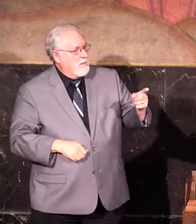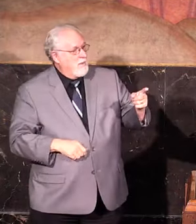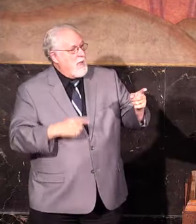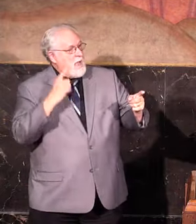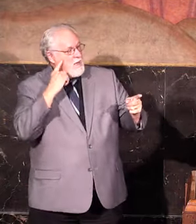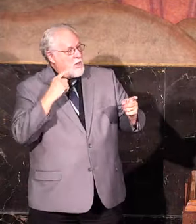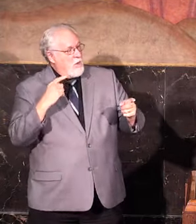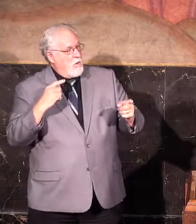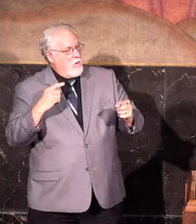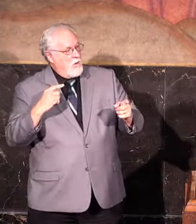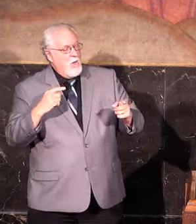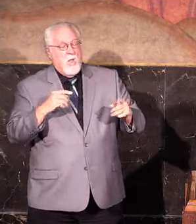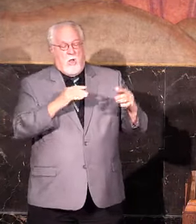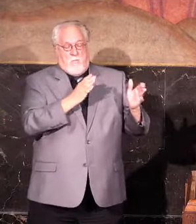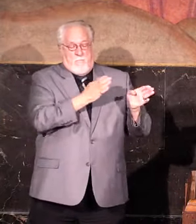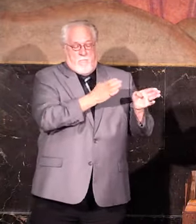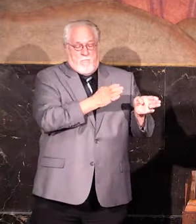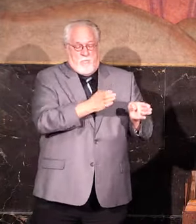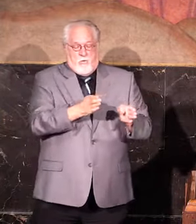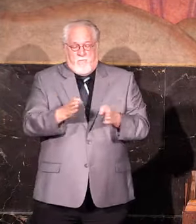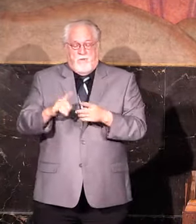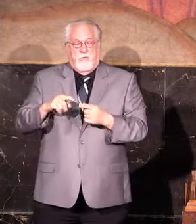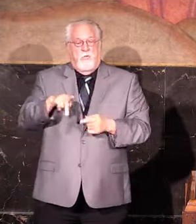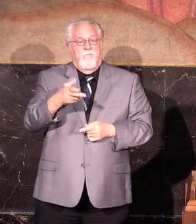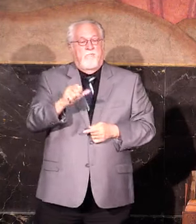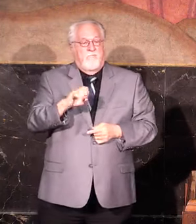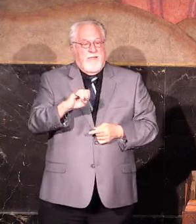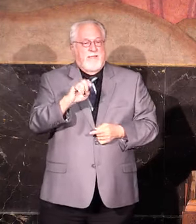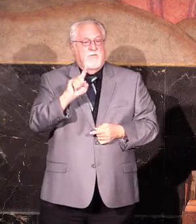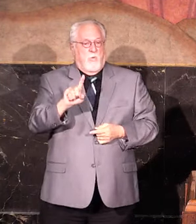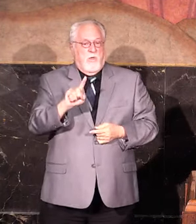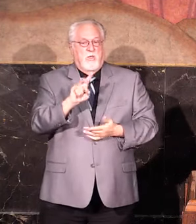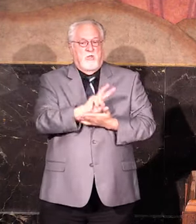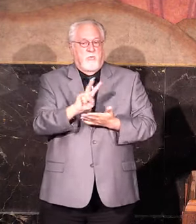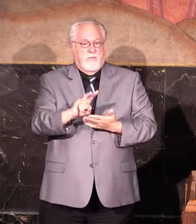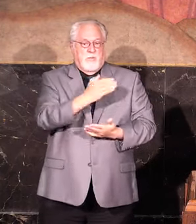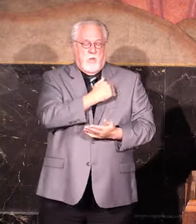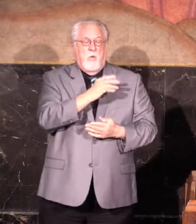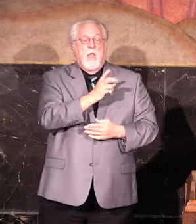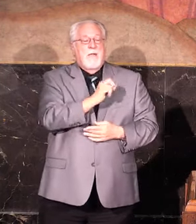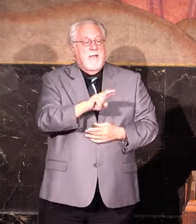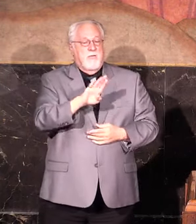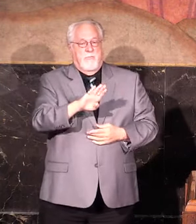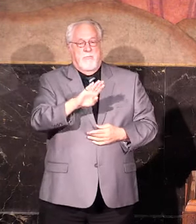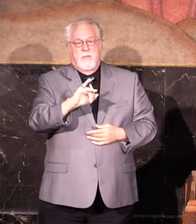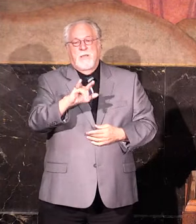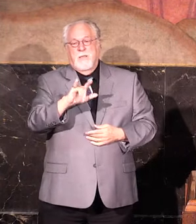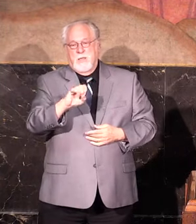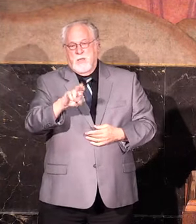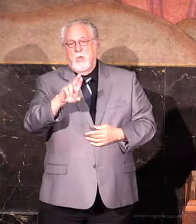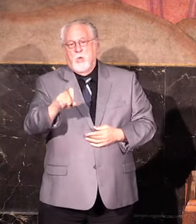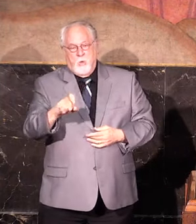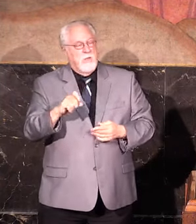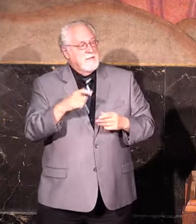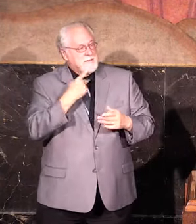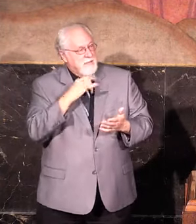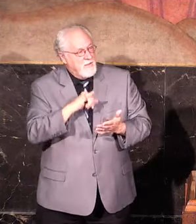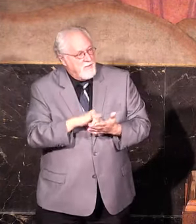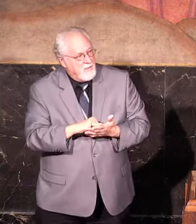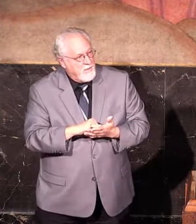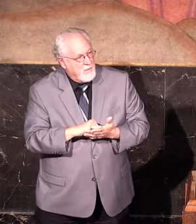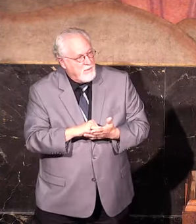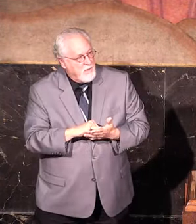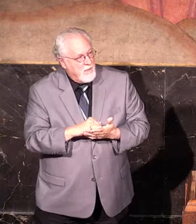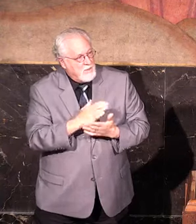run-up to moving to phase 1 2 weeks ago, you and Dr. B especially had pointed out with some graphics,